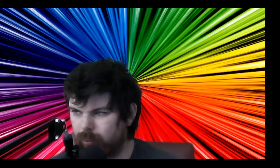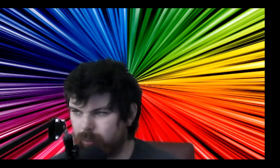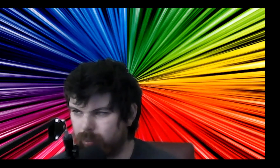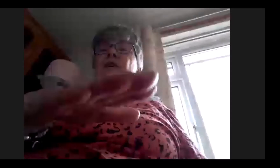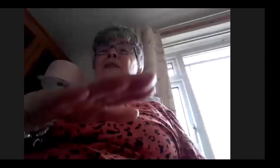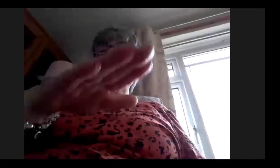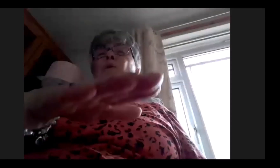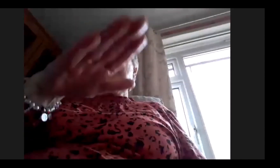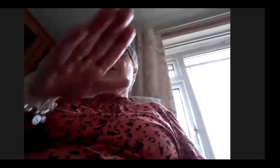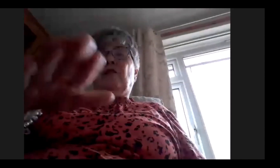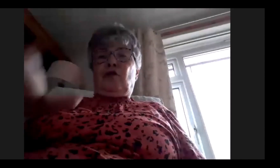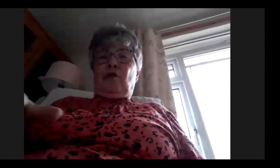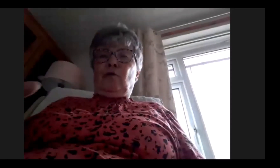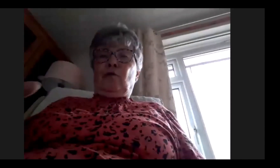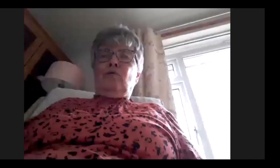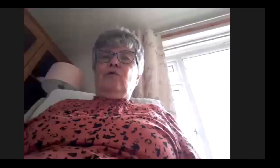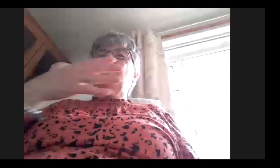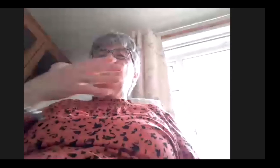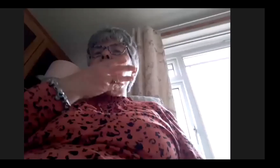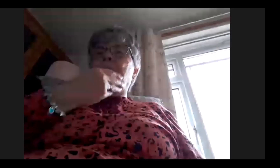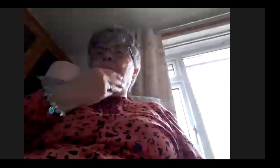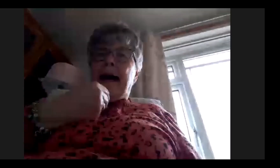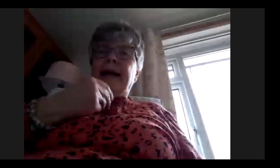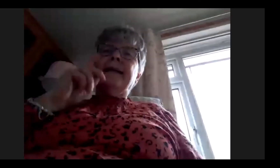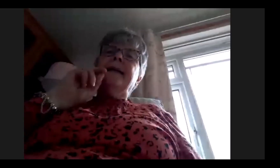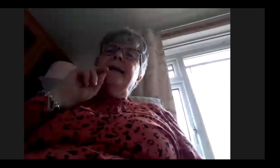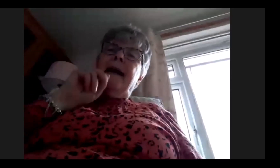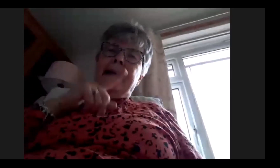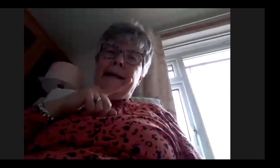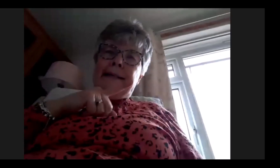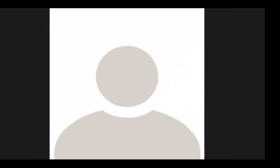learn the odd ones, like children, man, lady. Oh, goodness.